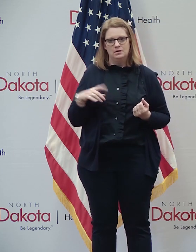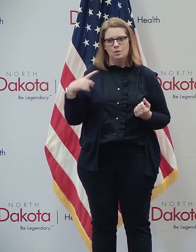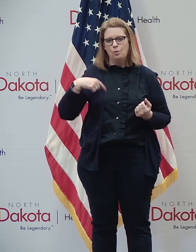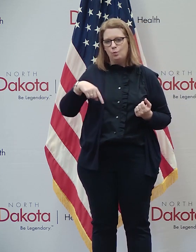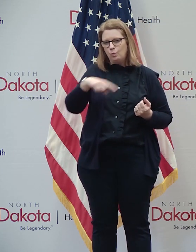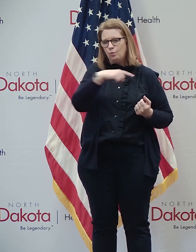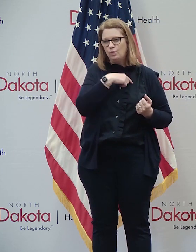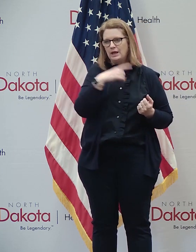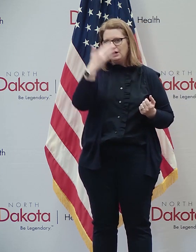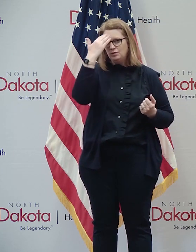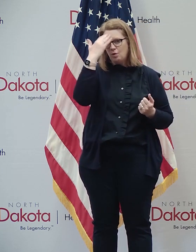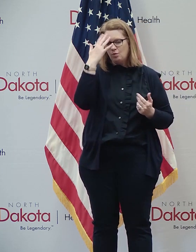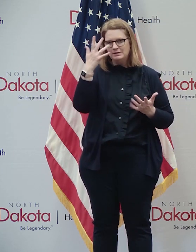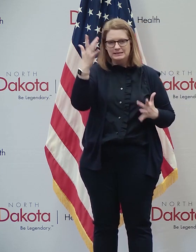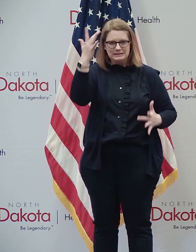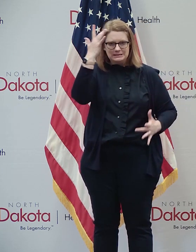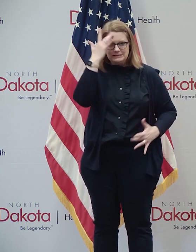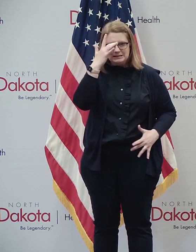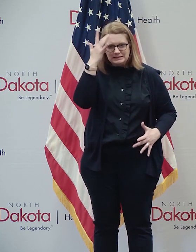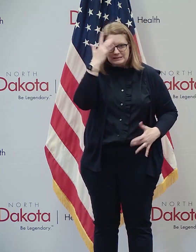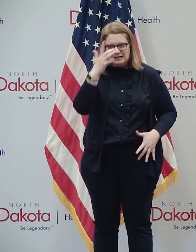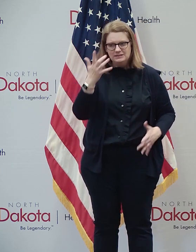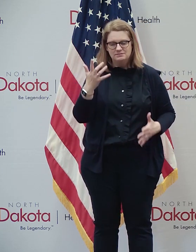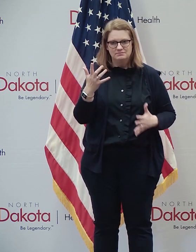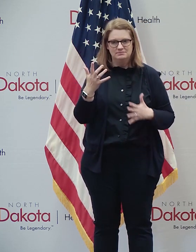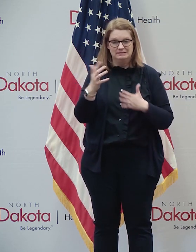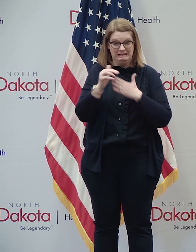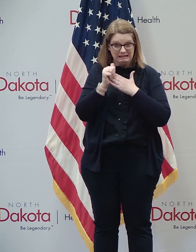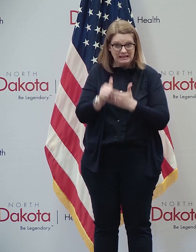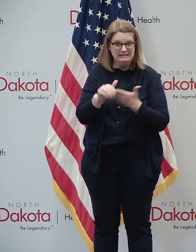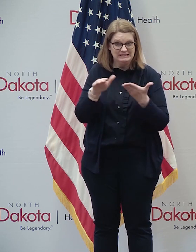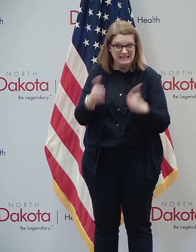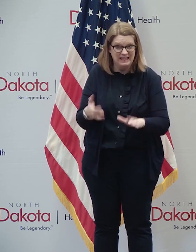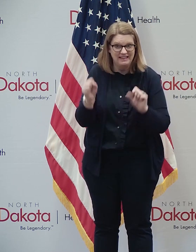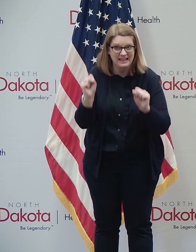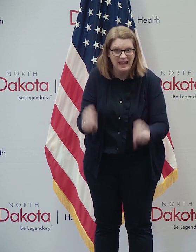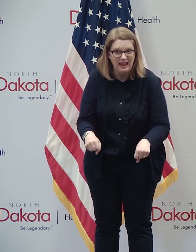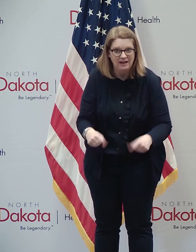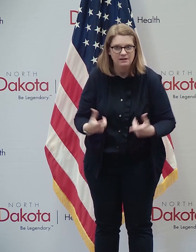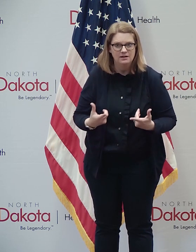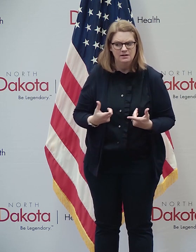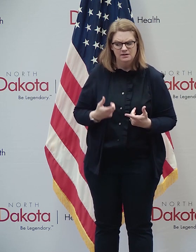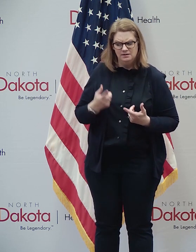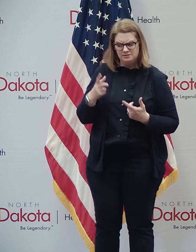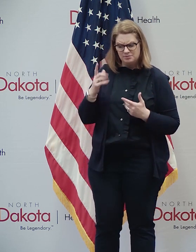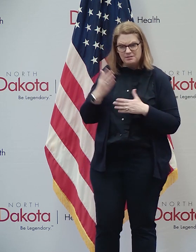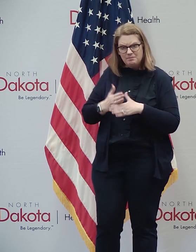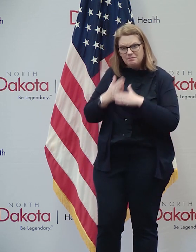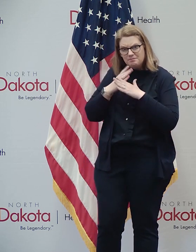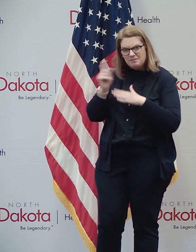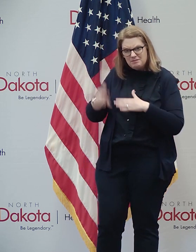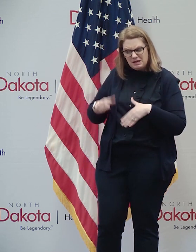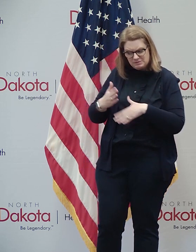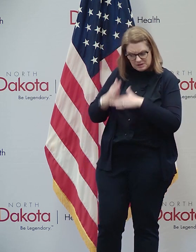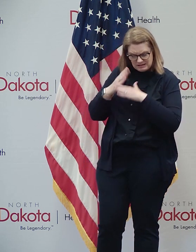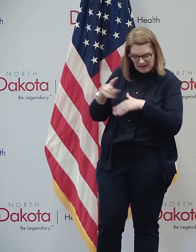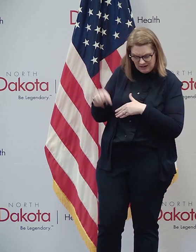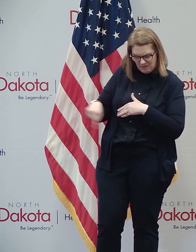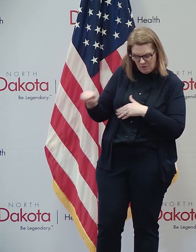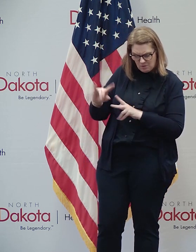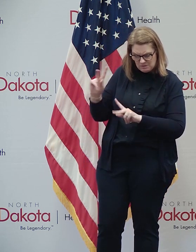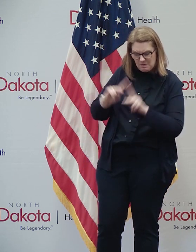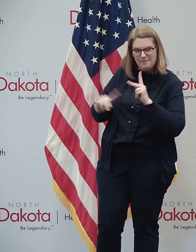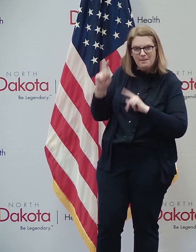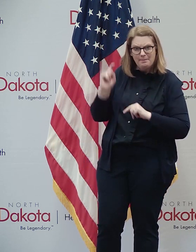over 65, or if you've got underlying health conditions. It's super important because we know that this is